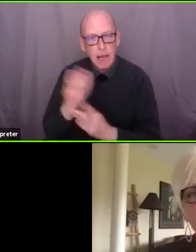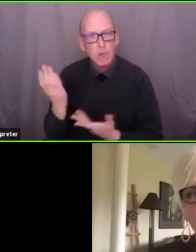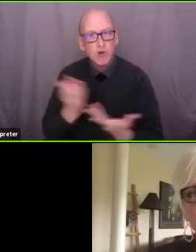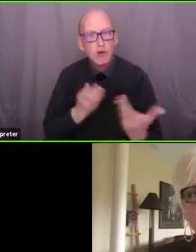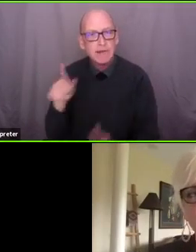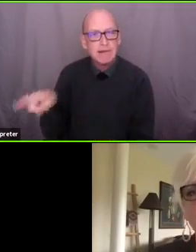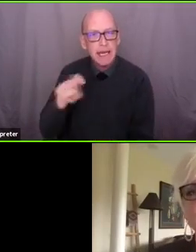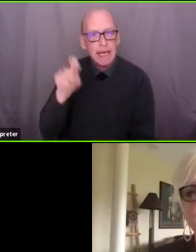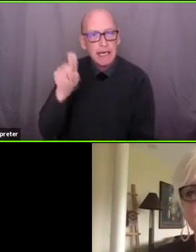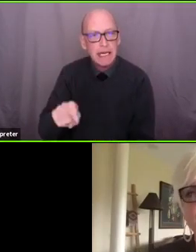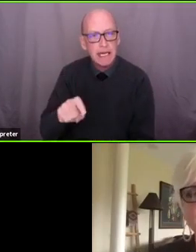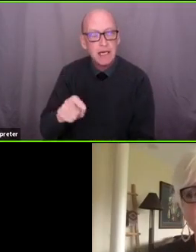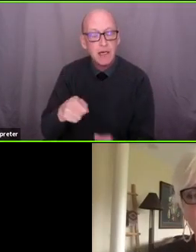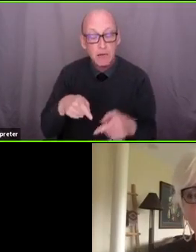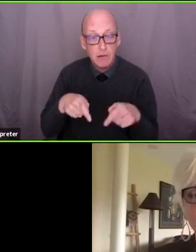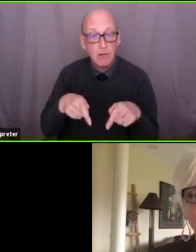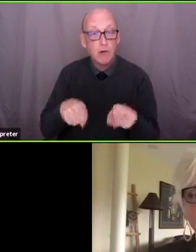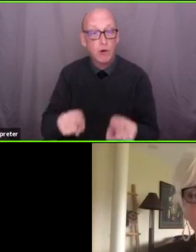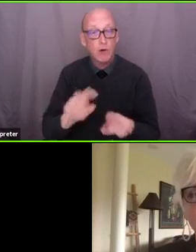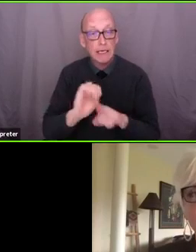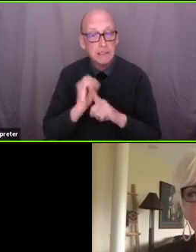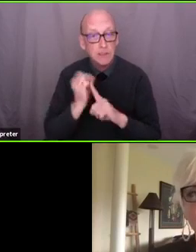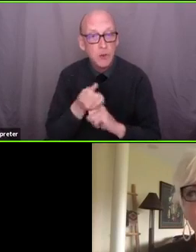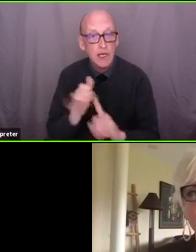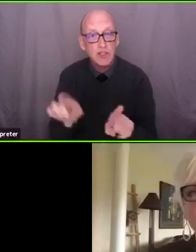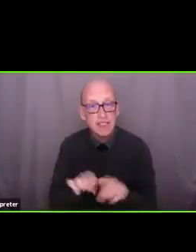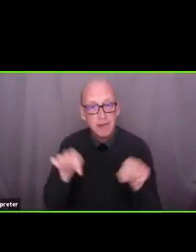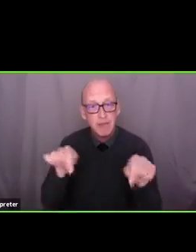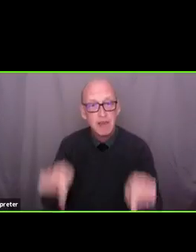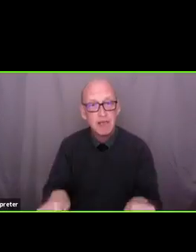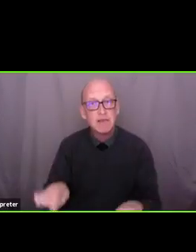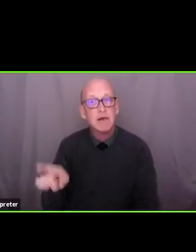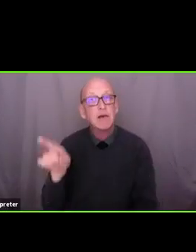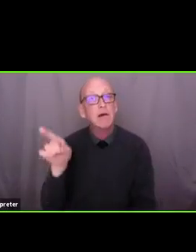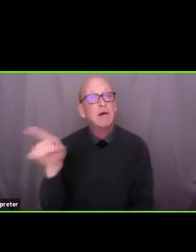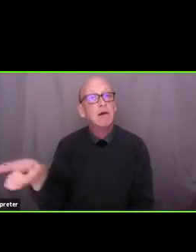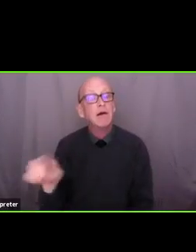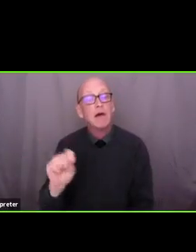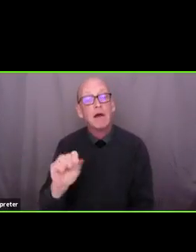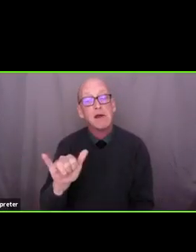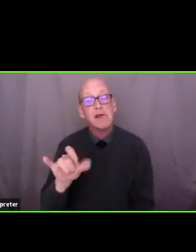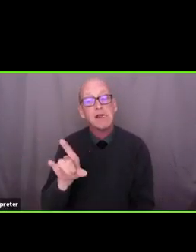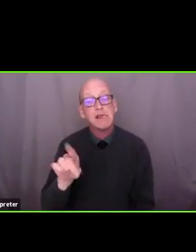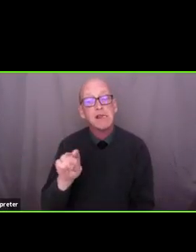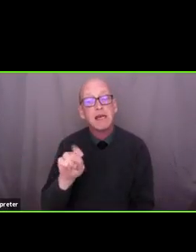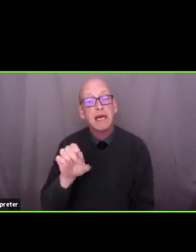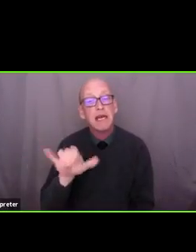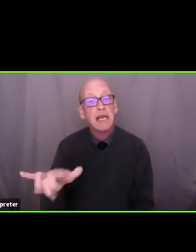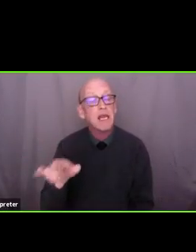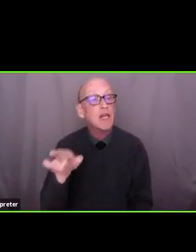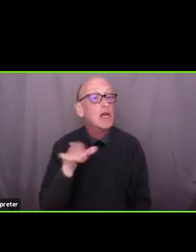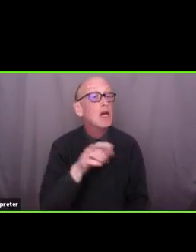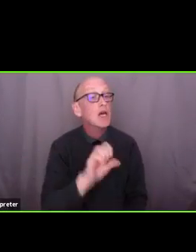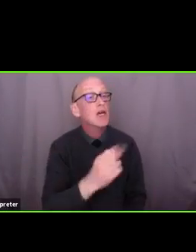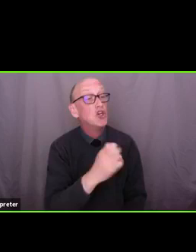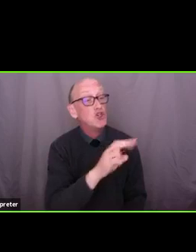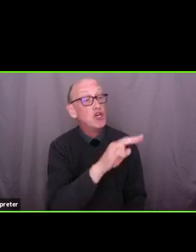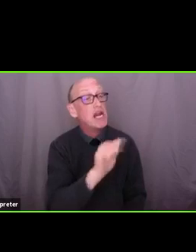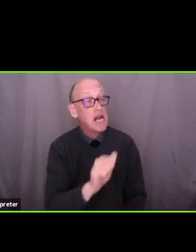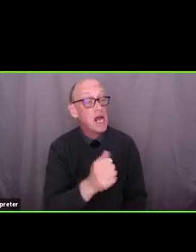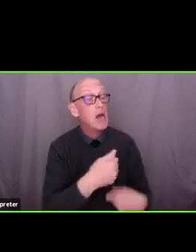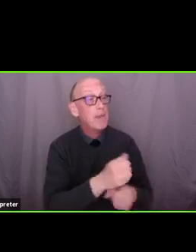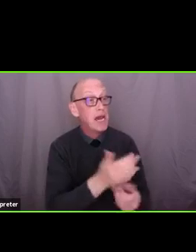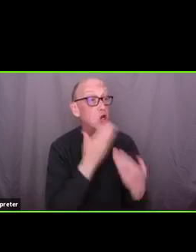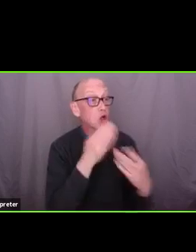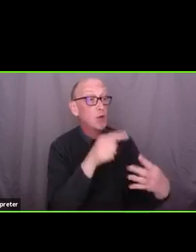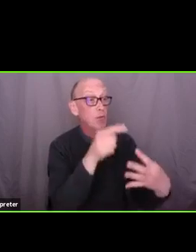need under these circumstances? I think Sheena made a lot of really great points, especially about the mistrust that